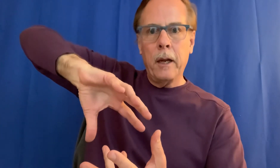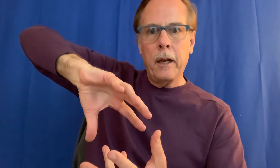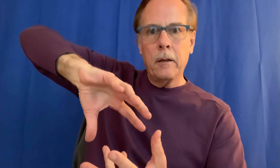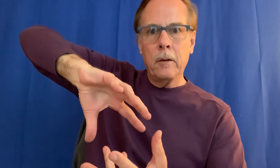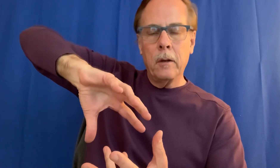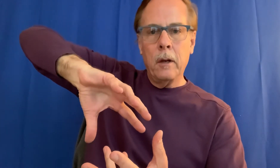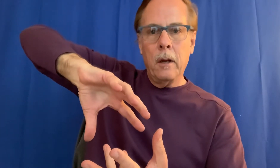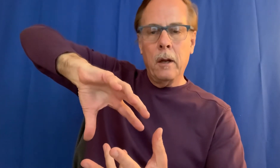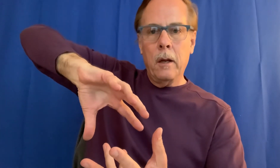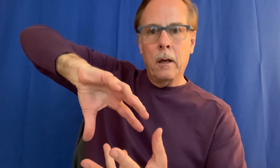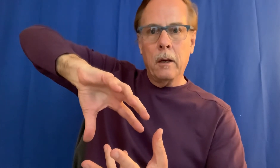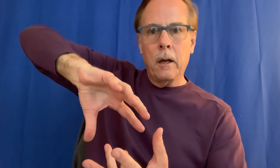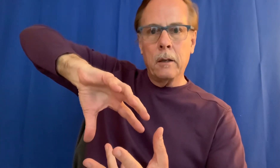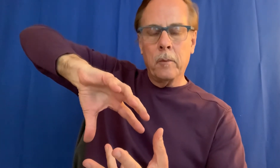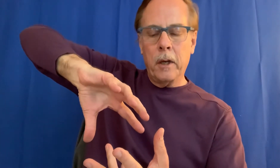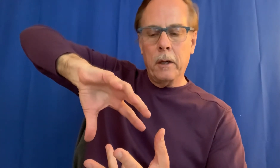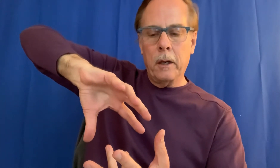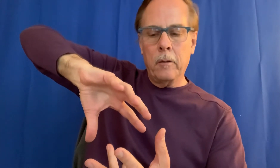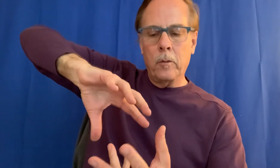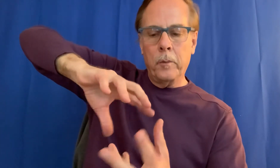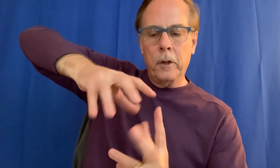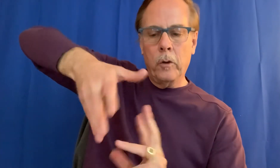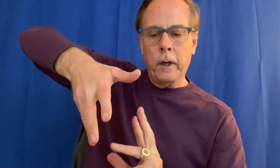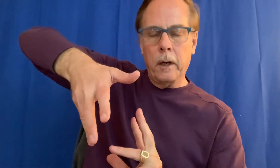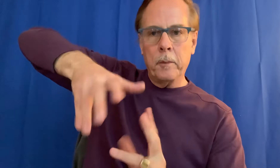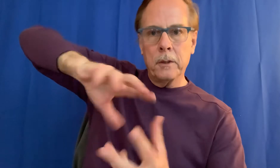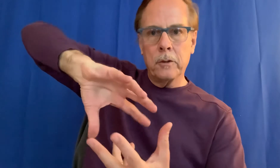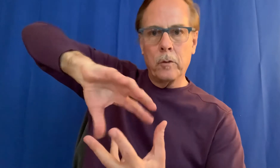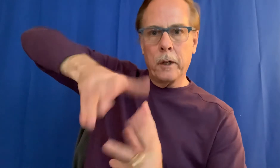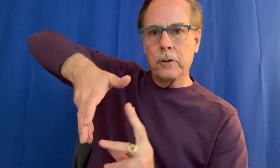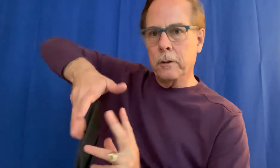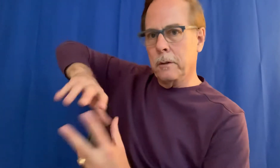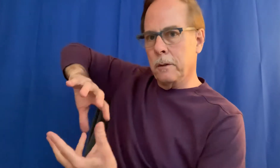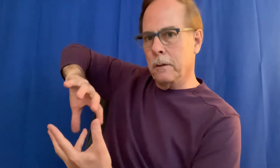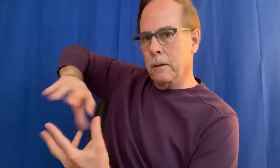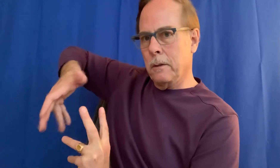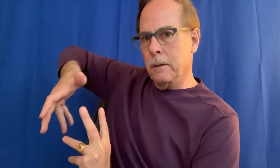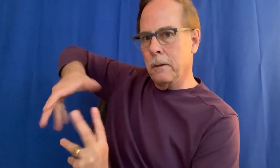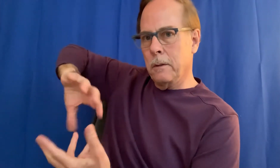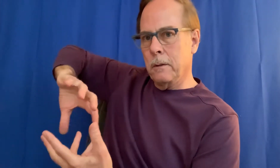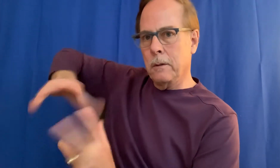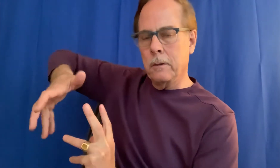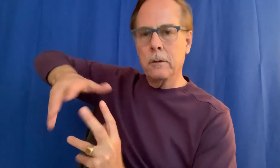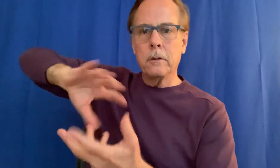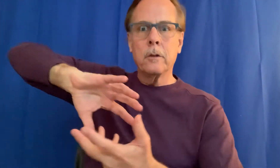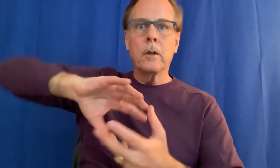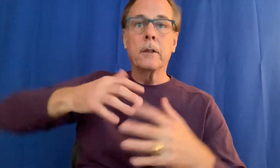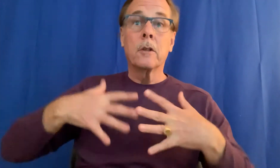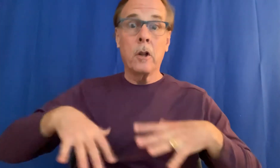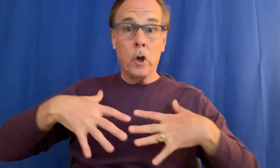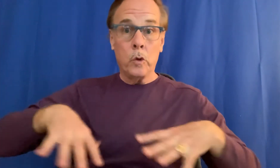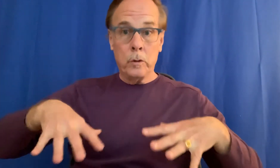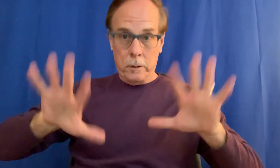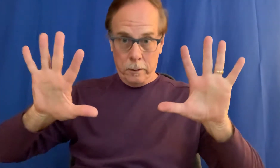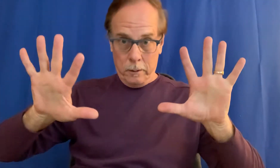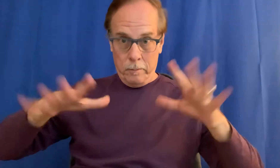hand and non-dominant hand would be going in opposite directions. So that's close. Remember